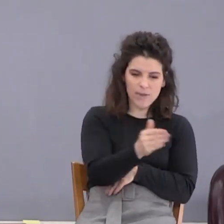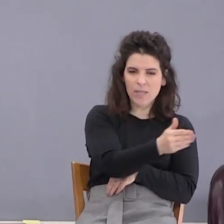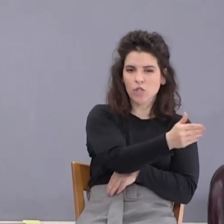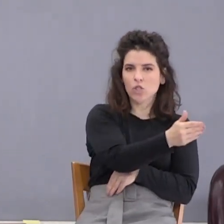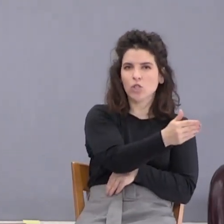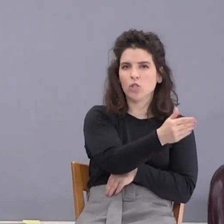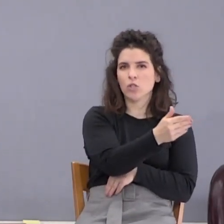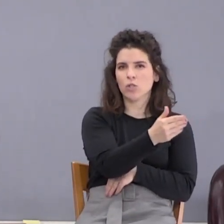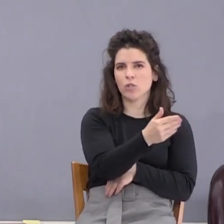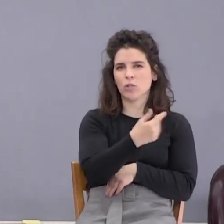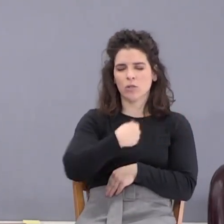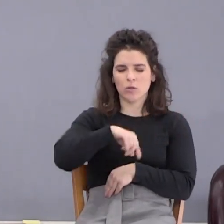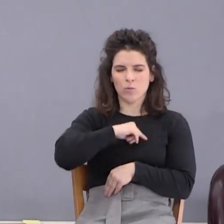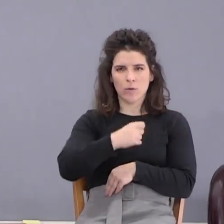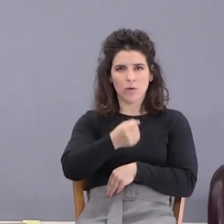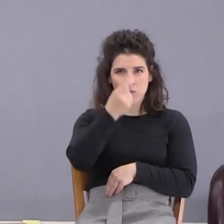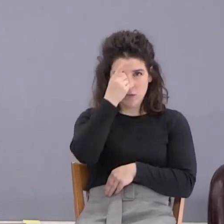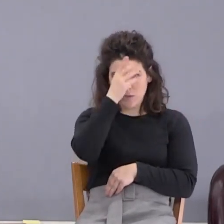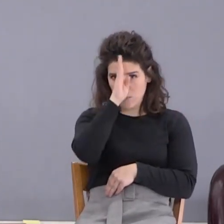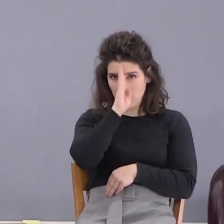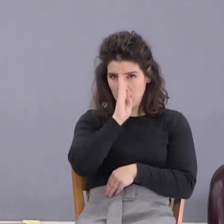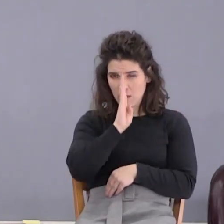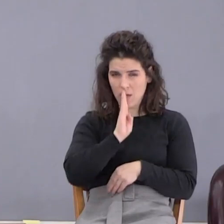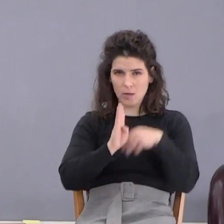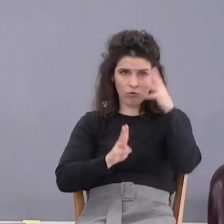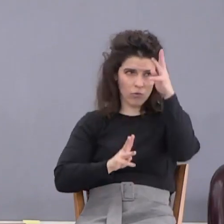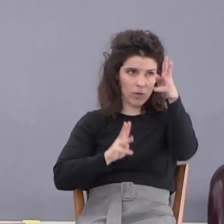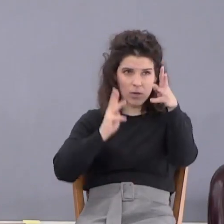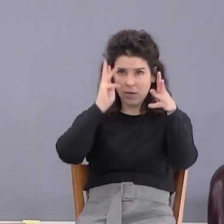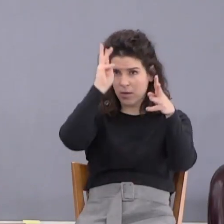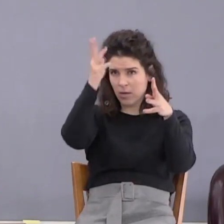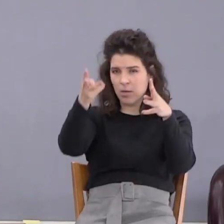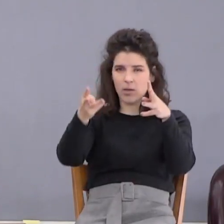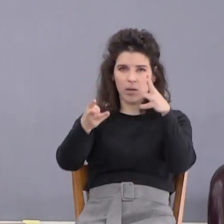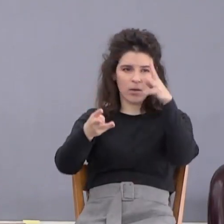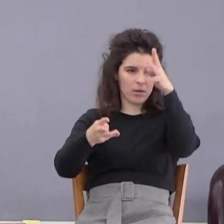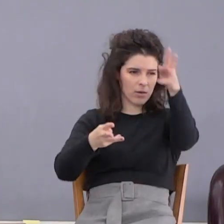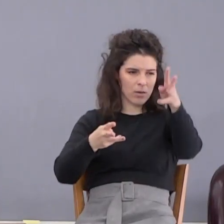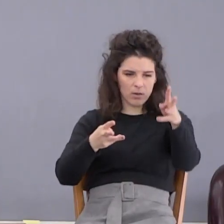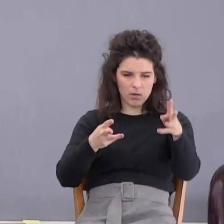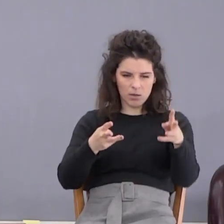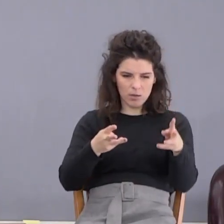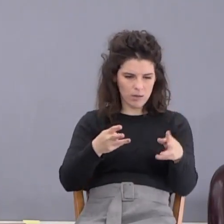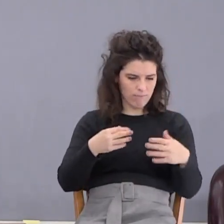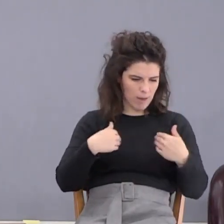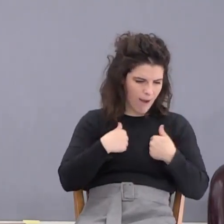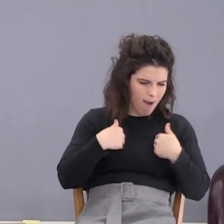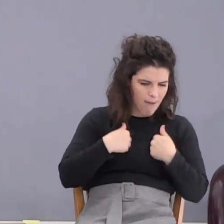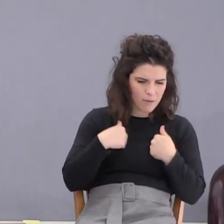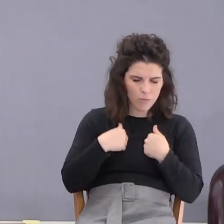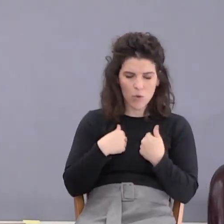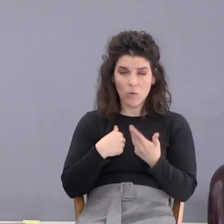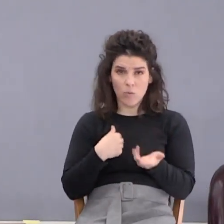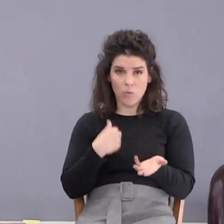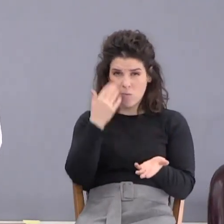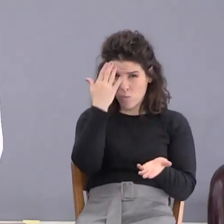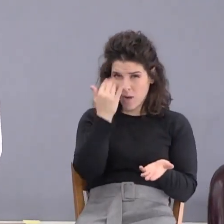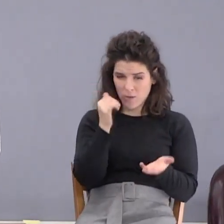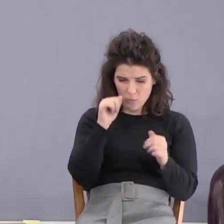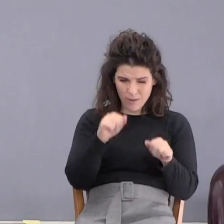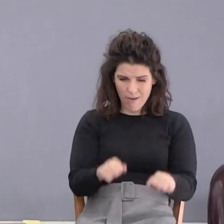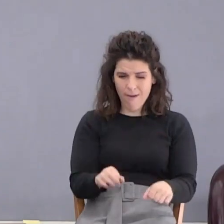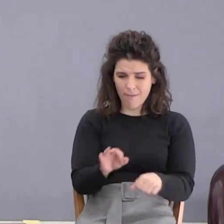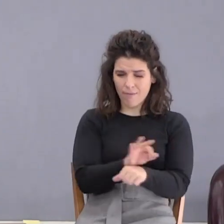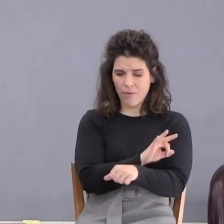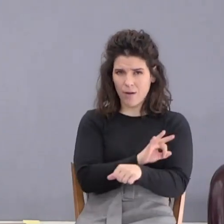we understand that when God created, he created the creature so that it can